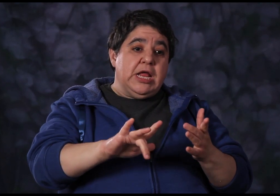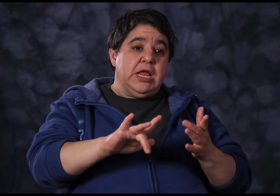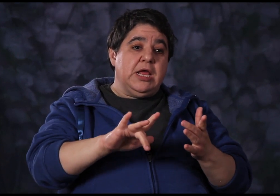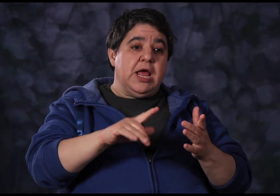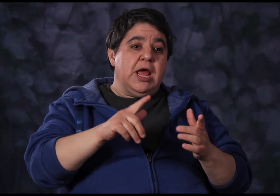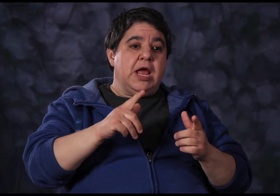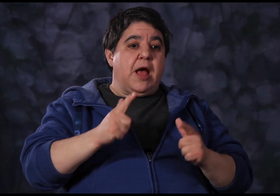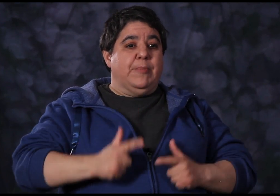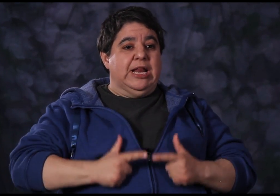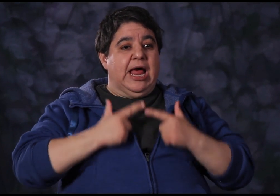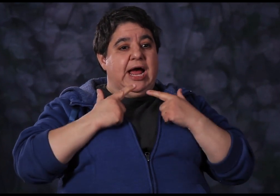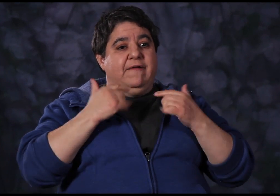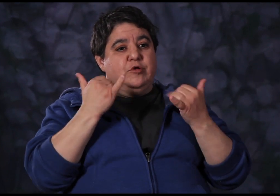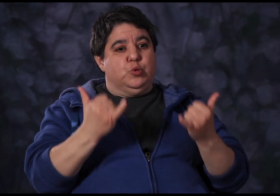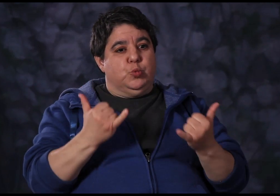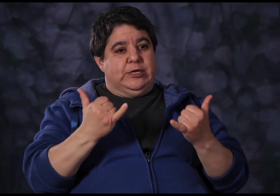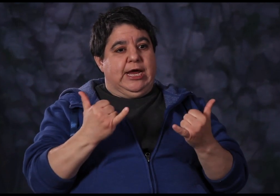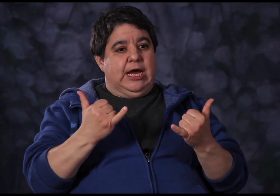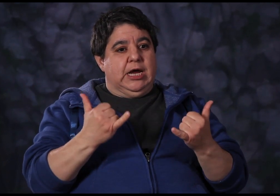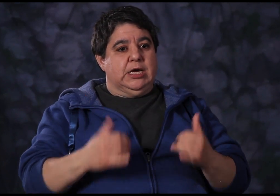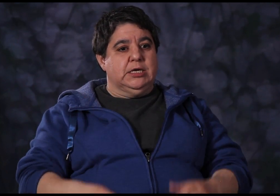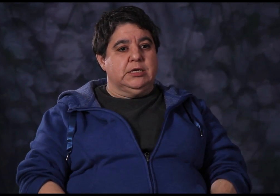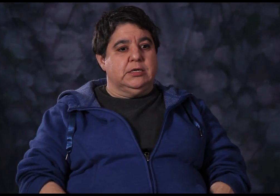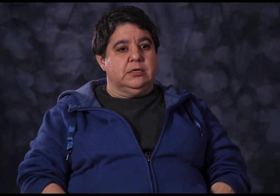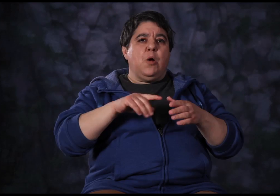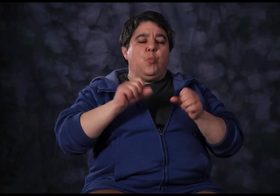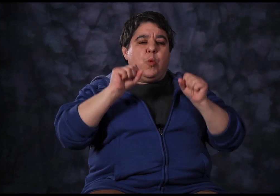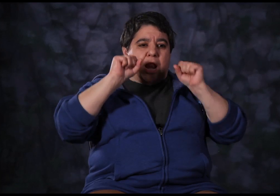life. And I'm fortunate to be alive today.